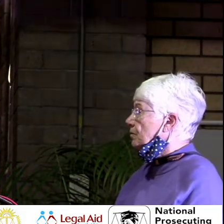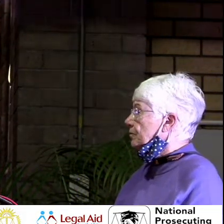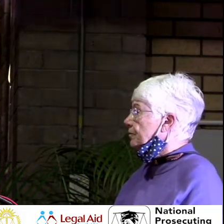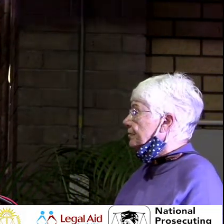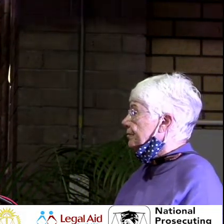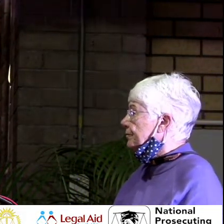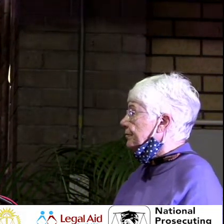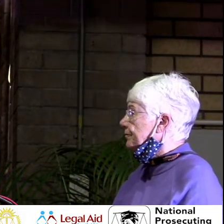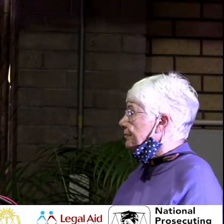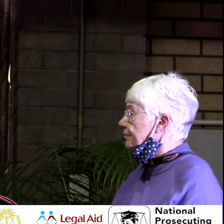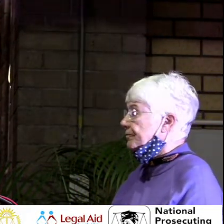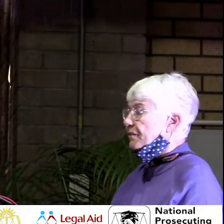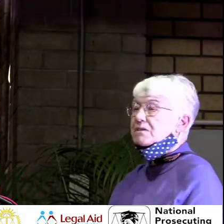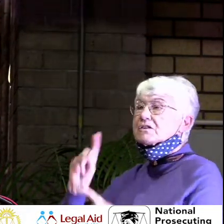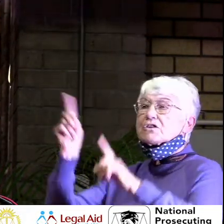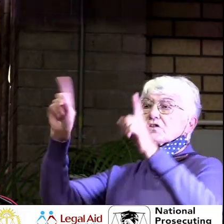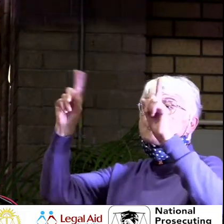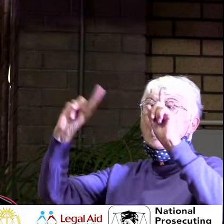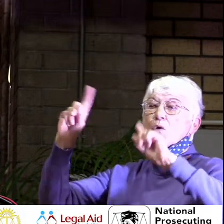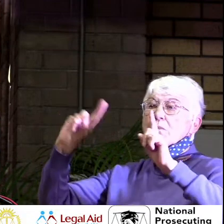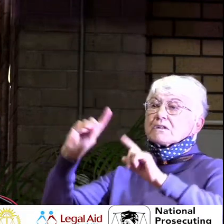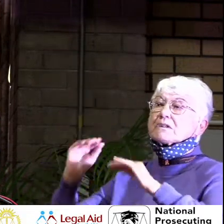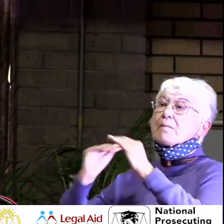no one is above the law.